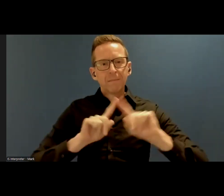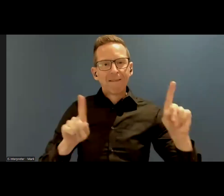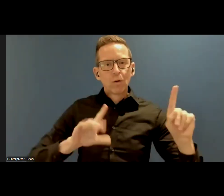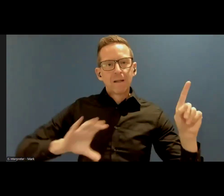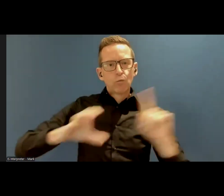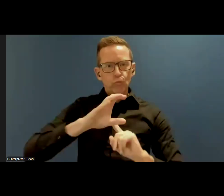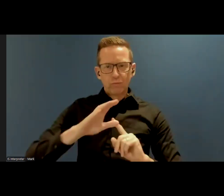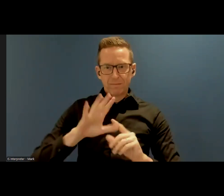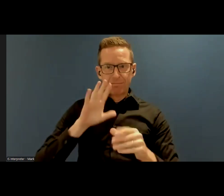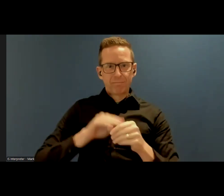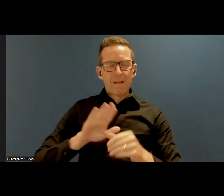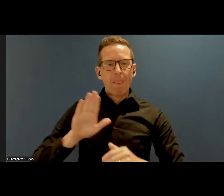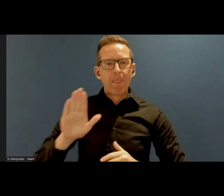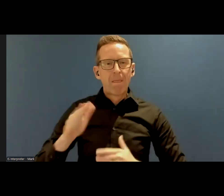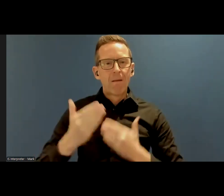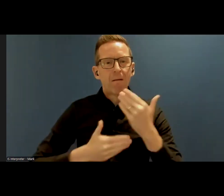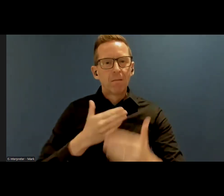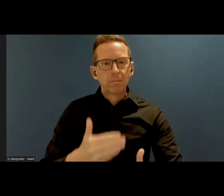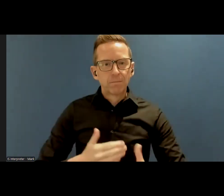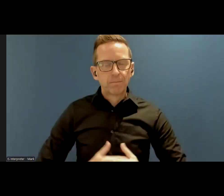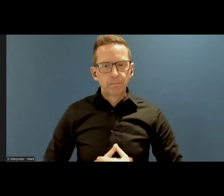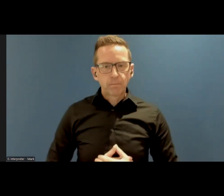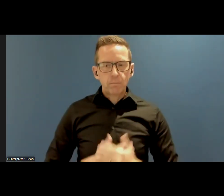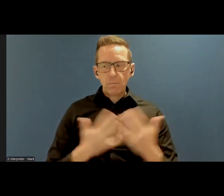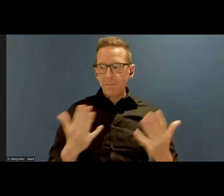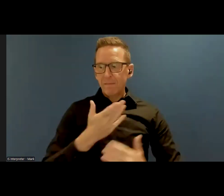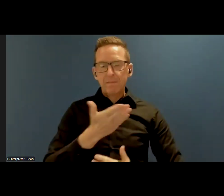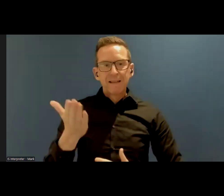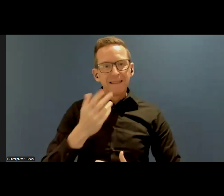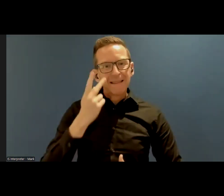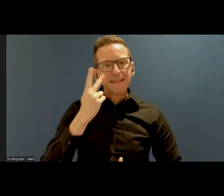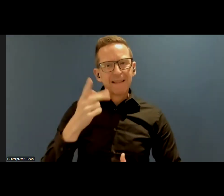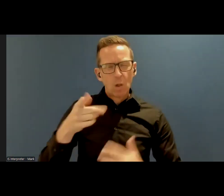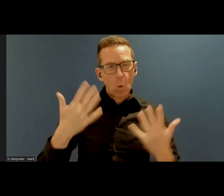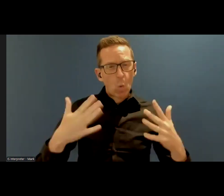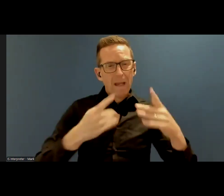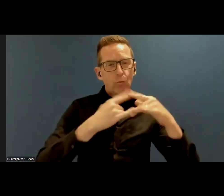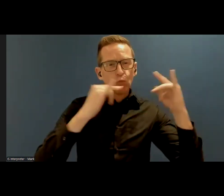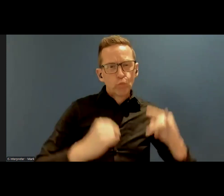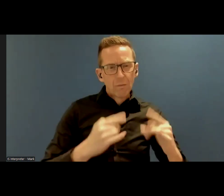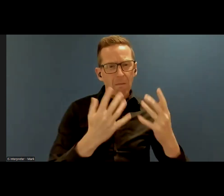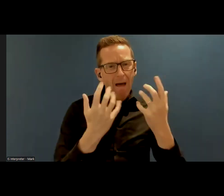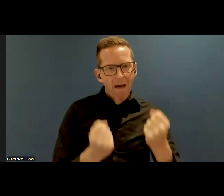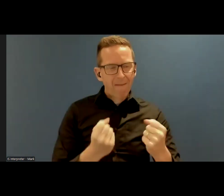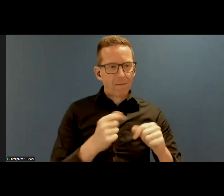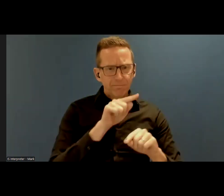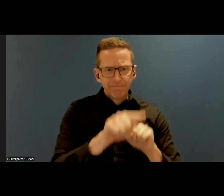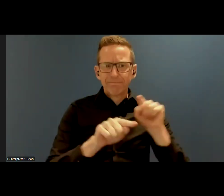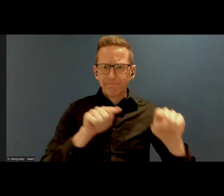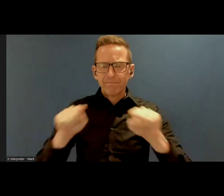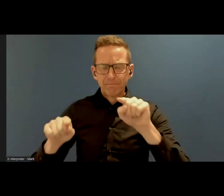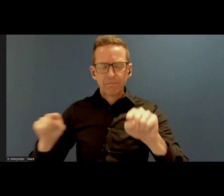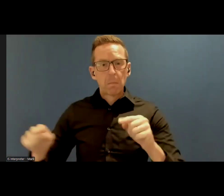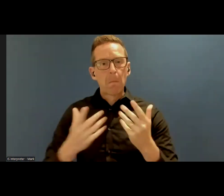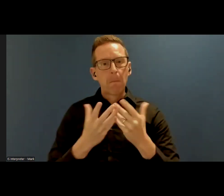development. So when you look at the institutions around in the country, a good number